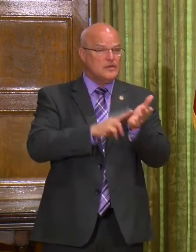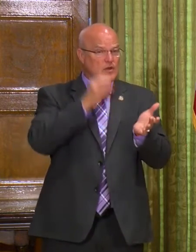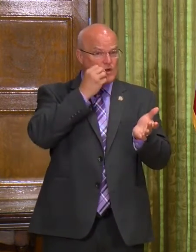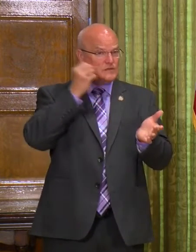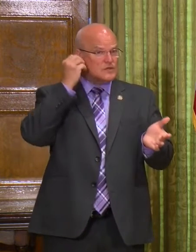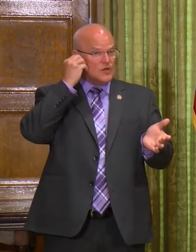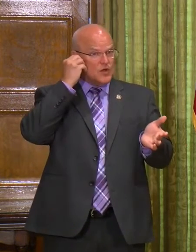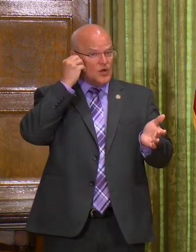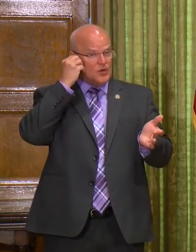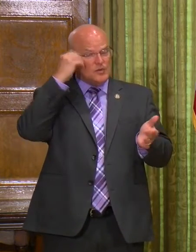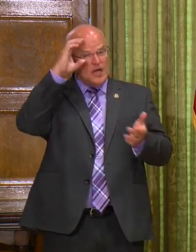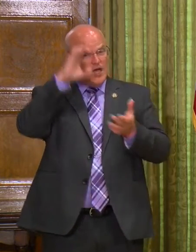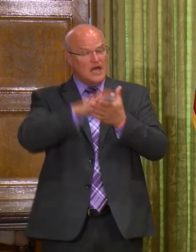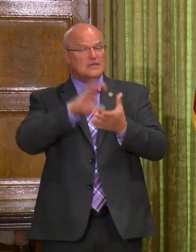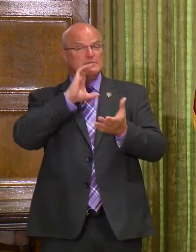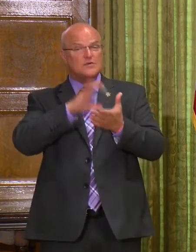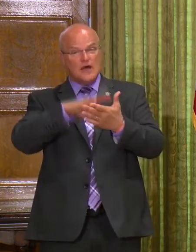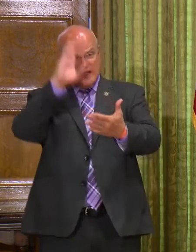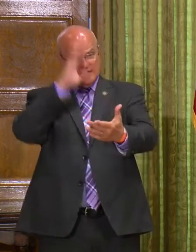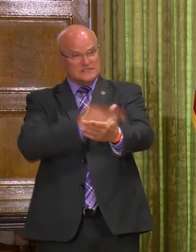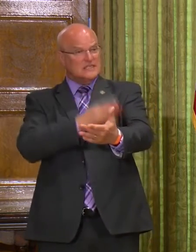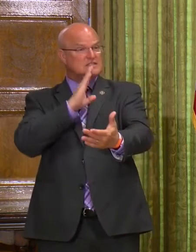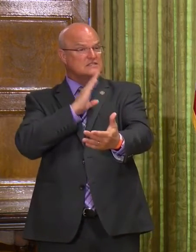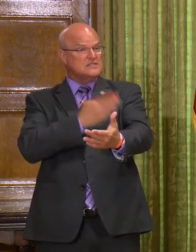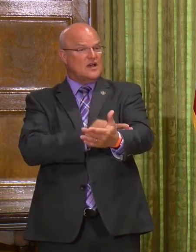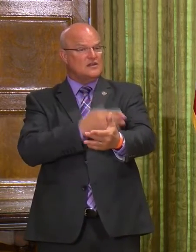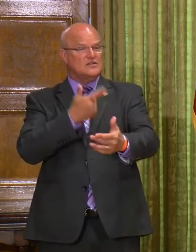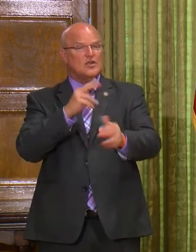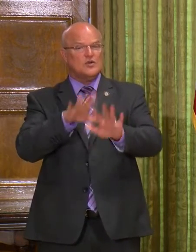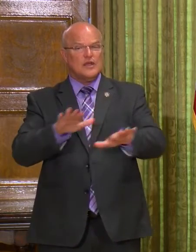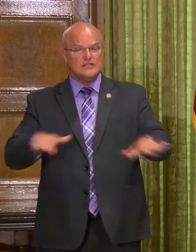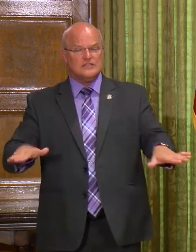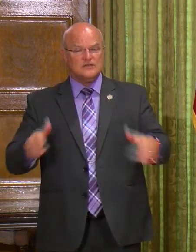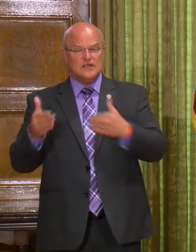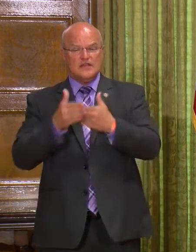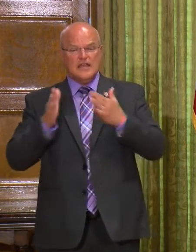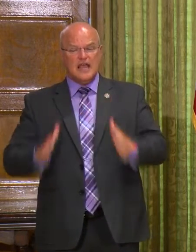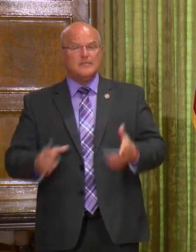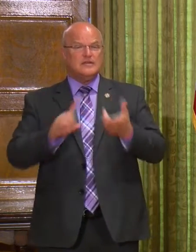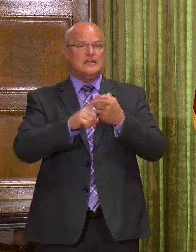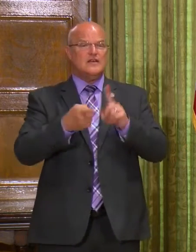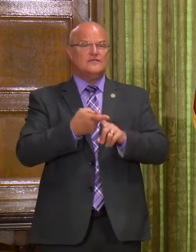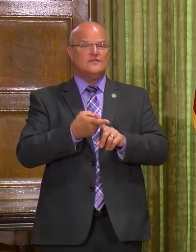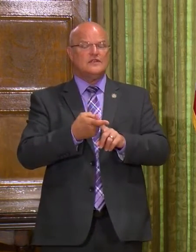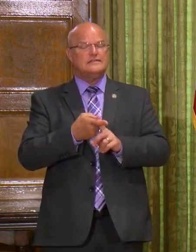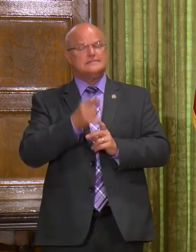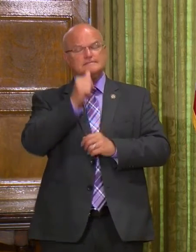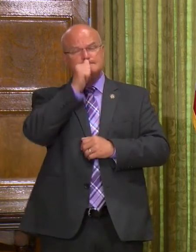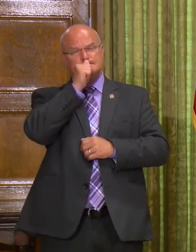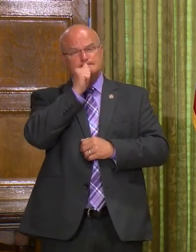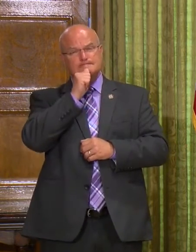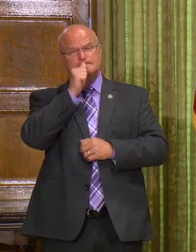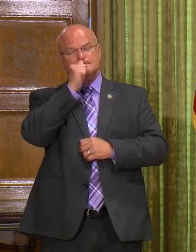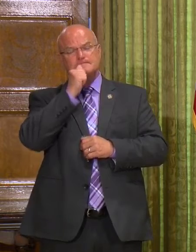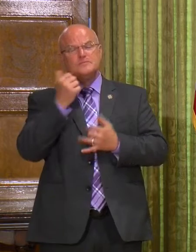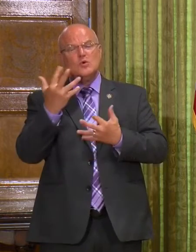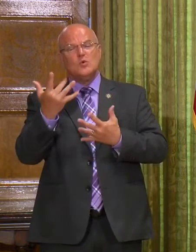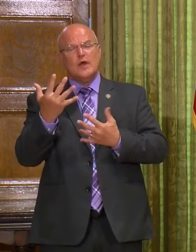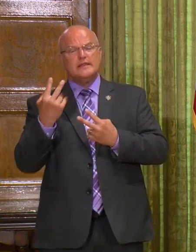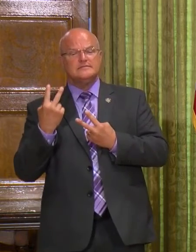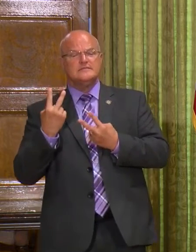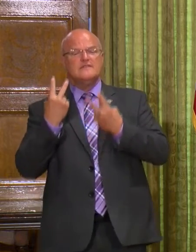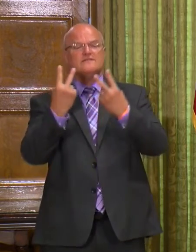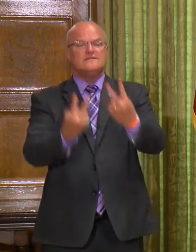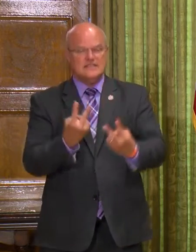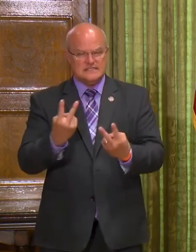communities, husbands, wives, sons, daughters, grandchildren, neighbors, and friends have been so patiently waiting to visit their loved ones